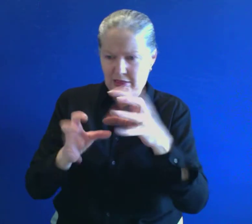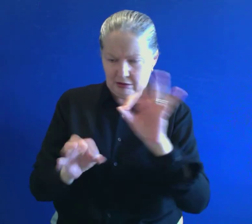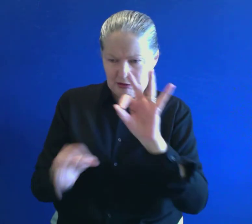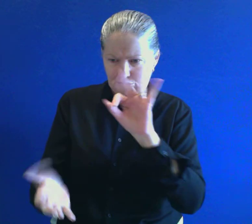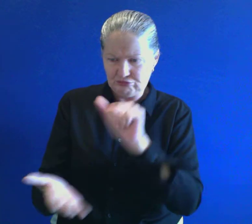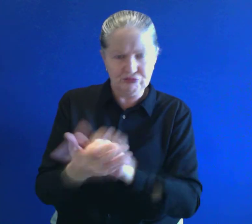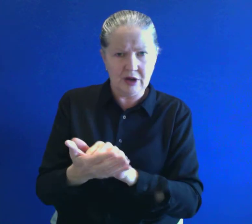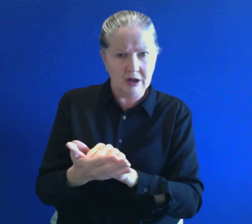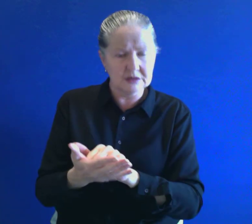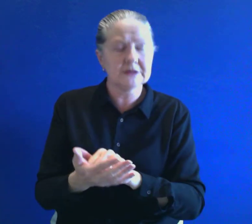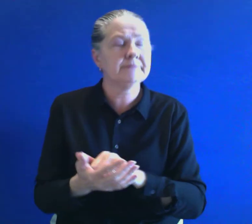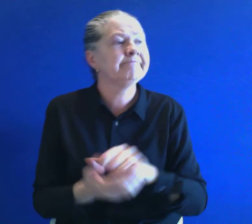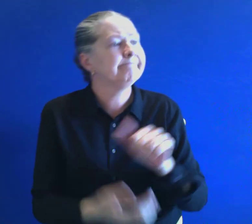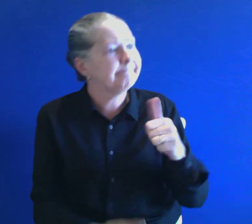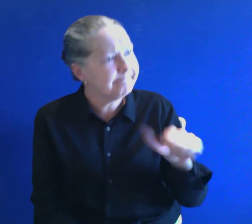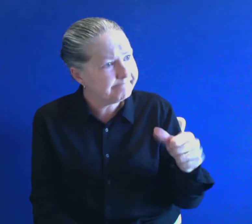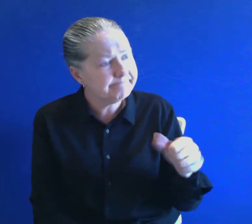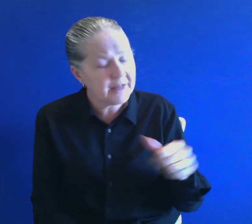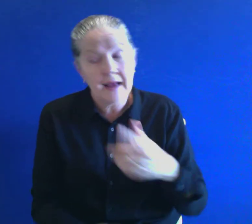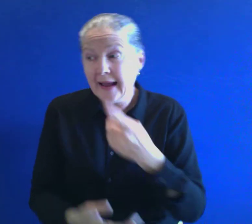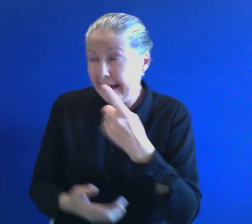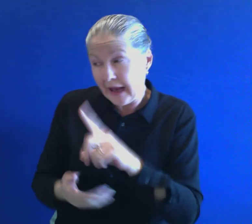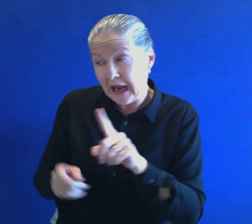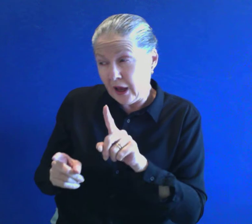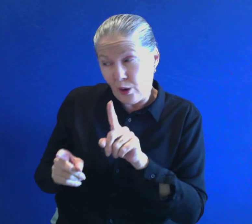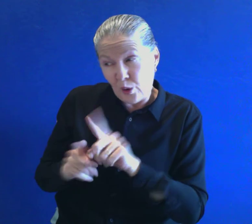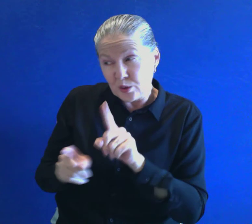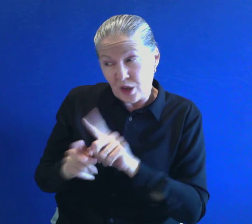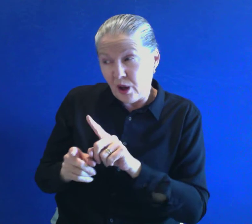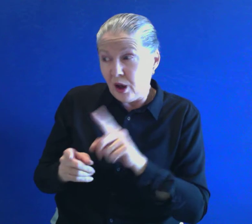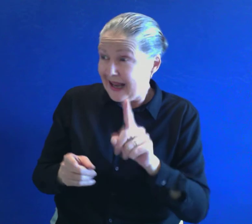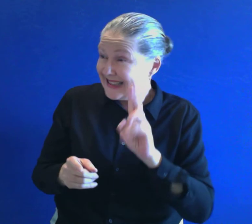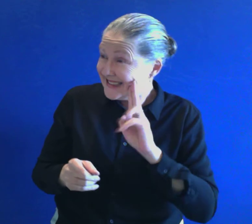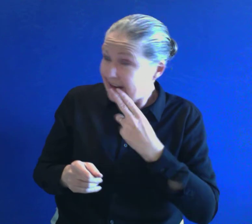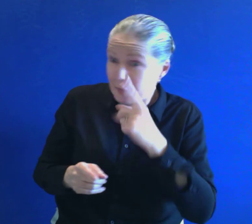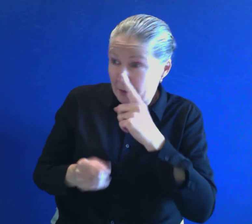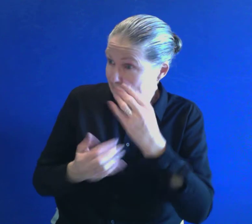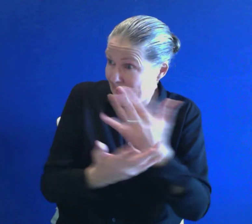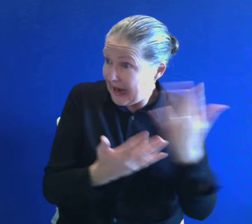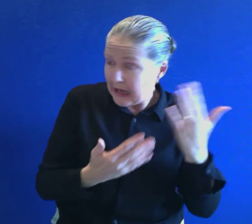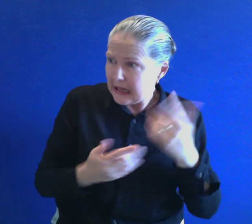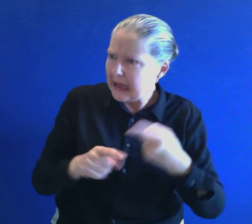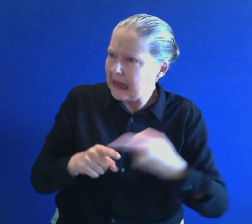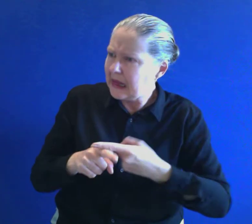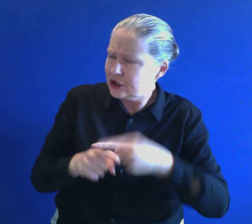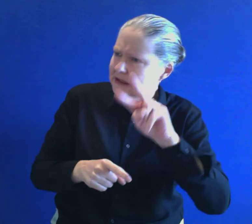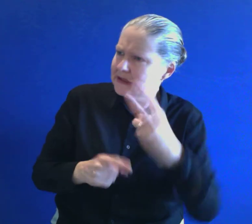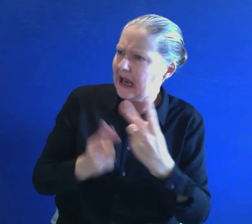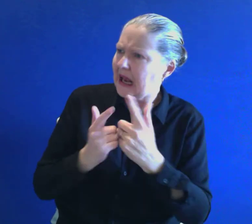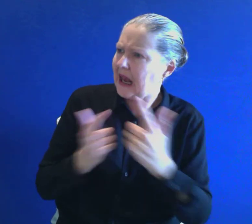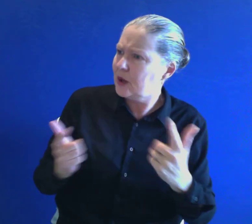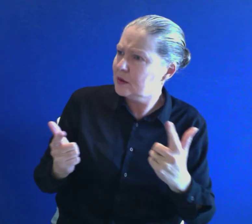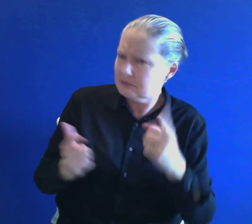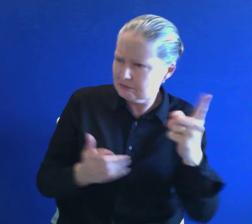the other thing there is that for a lot of deaf people English is their second language so they much prefer to get information